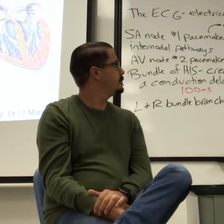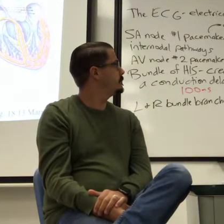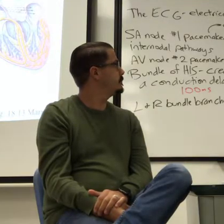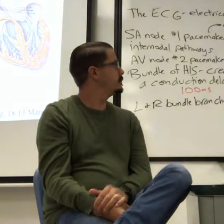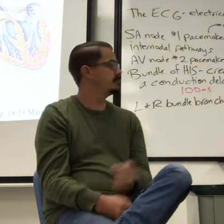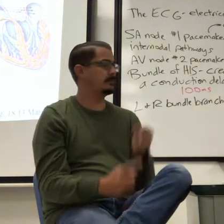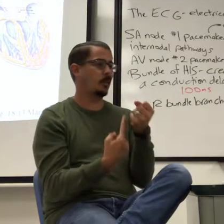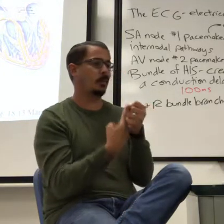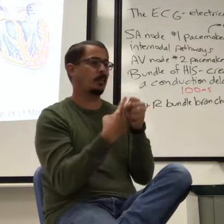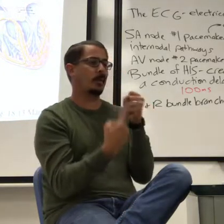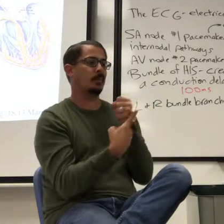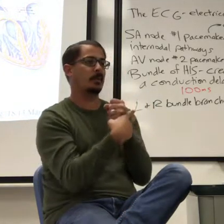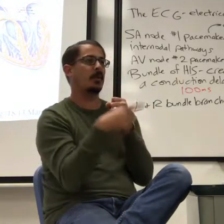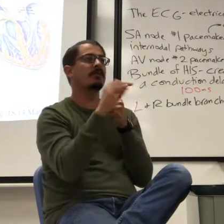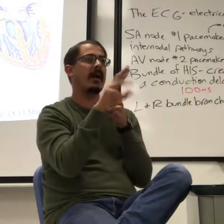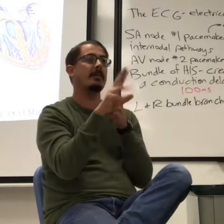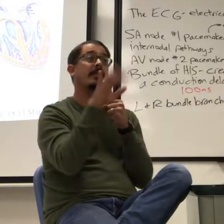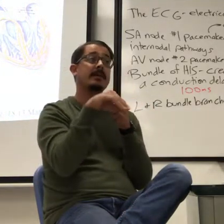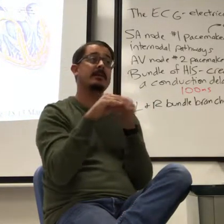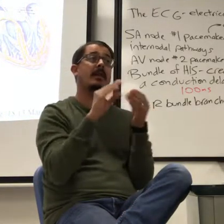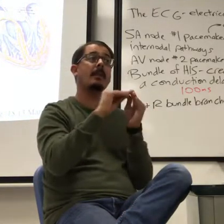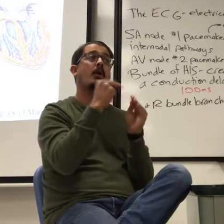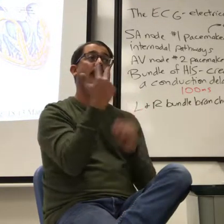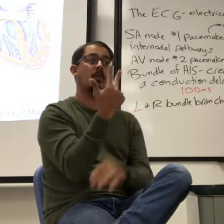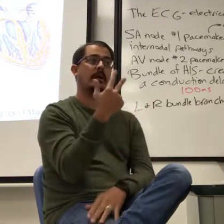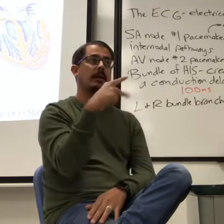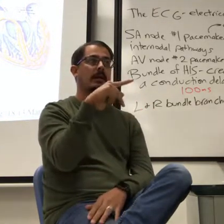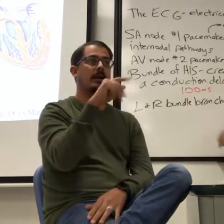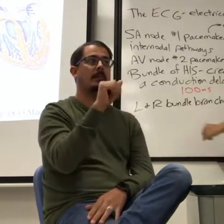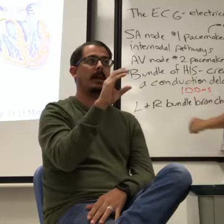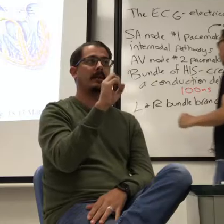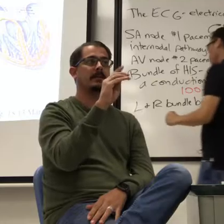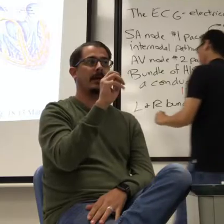And the Purkinje fibers are your number three pacemaker.